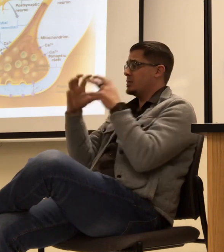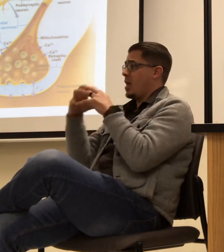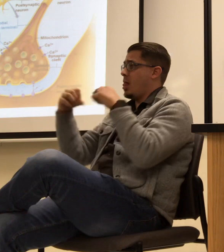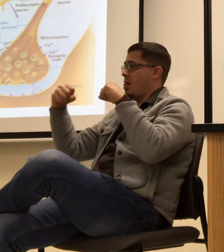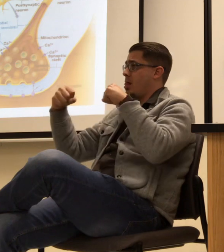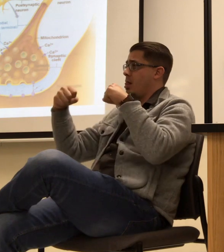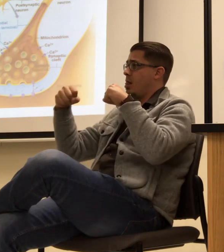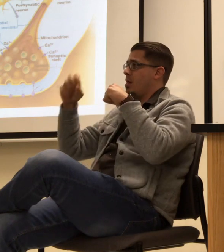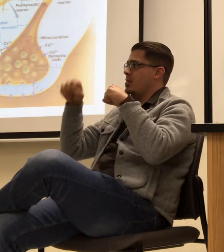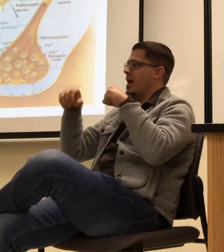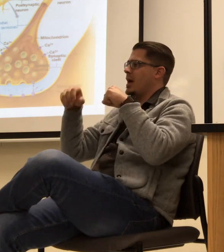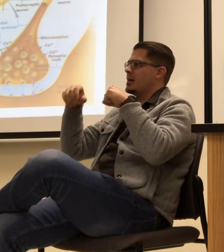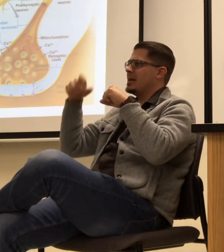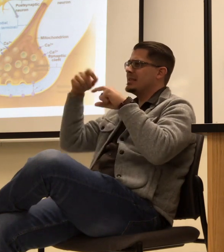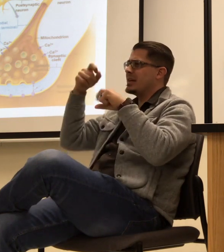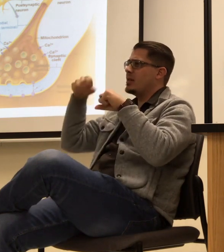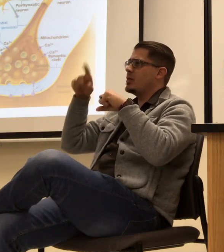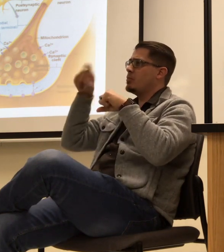a signal